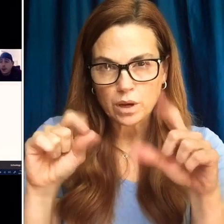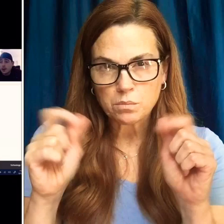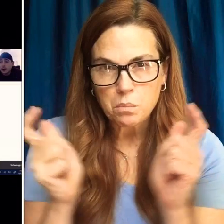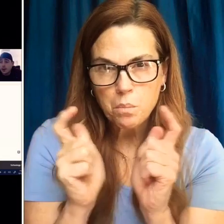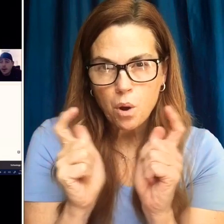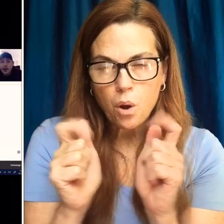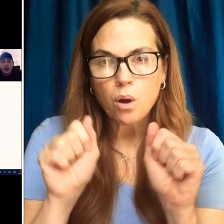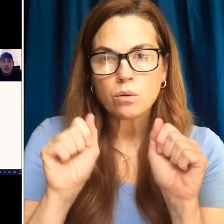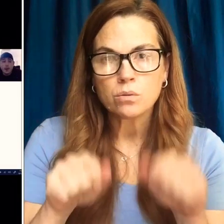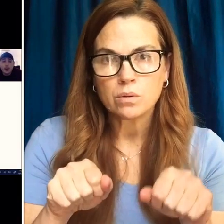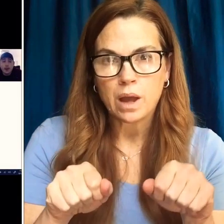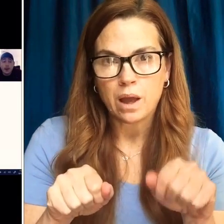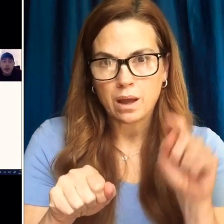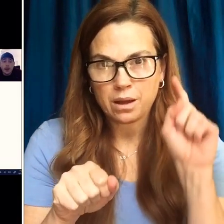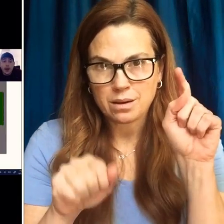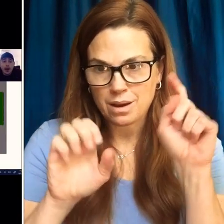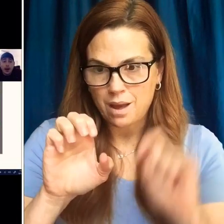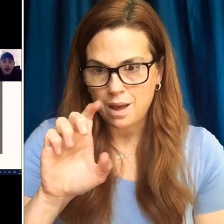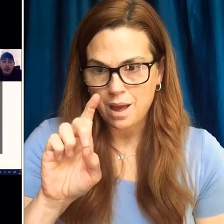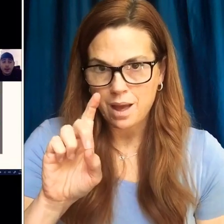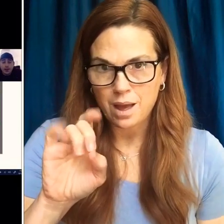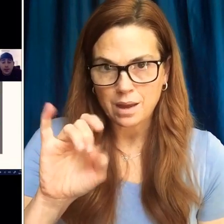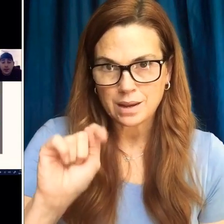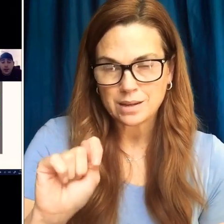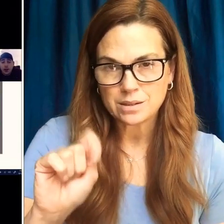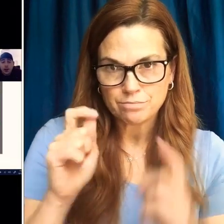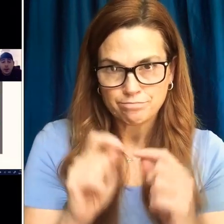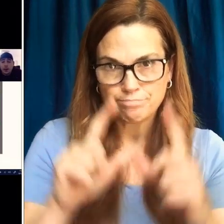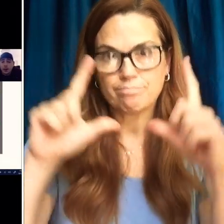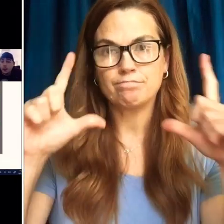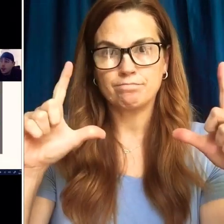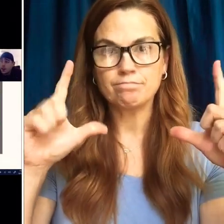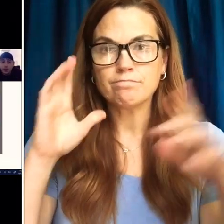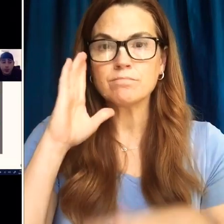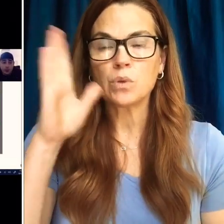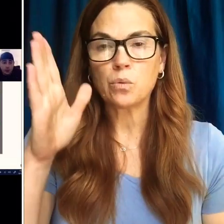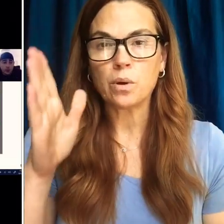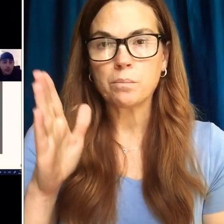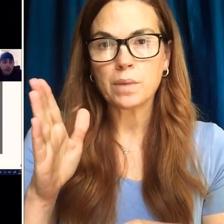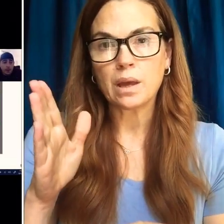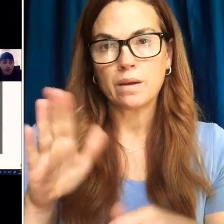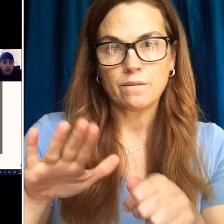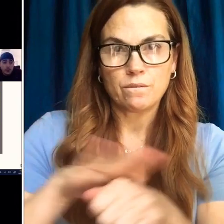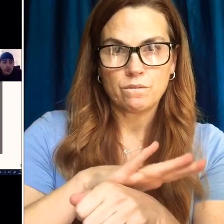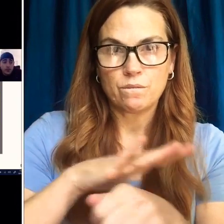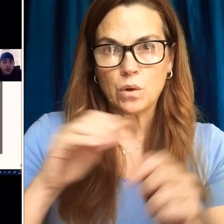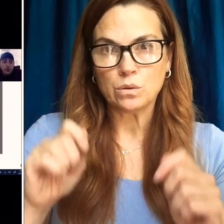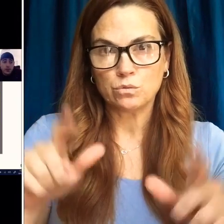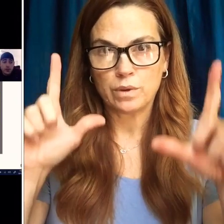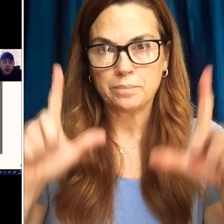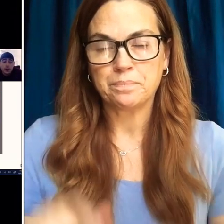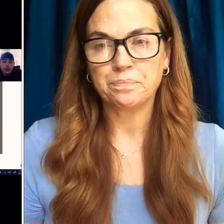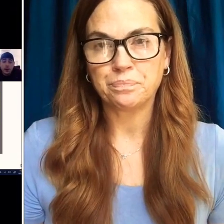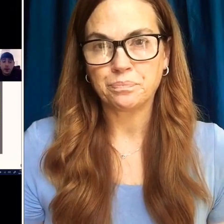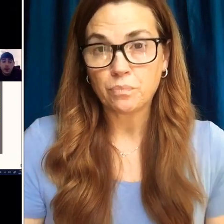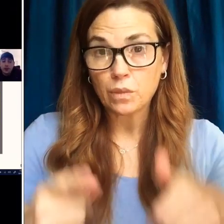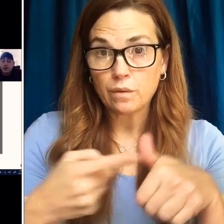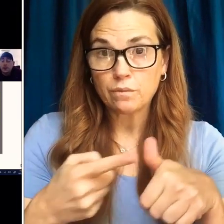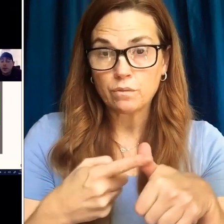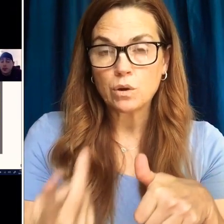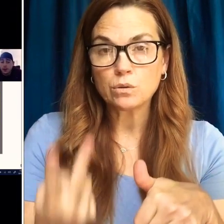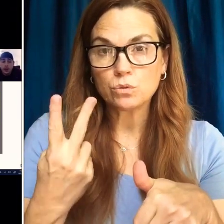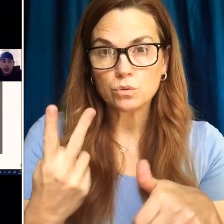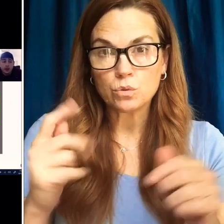then you can click this Edit button and it'll open it up to a full screen. So these first two slides are